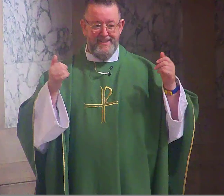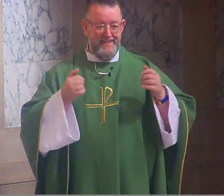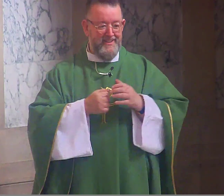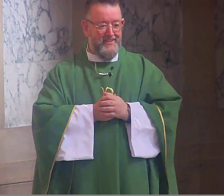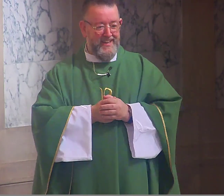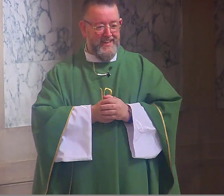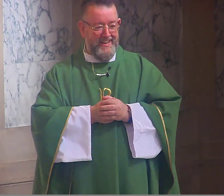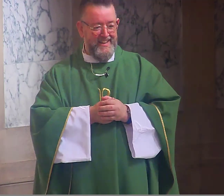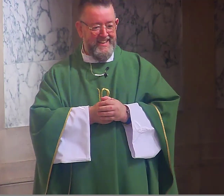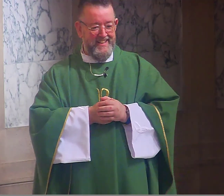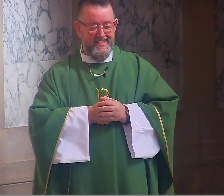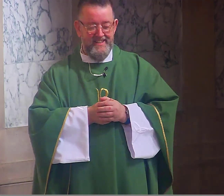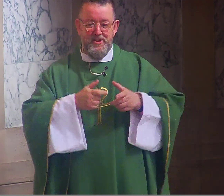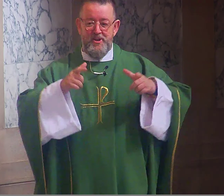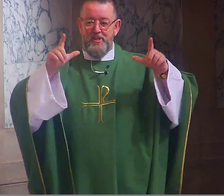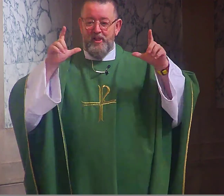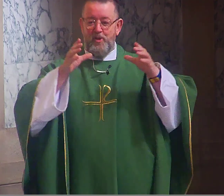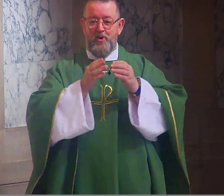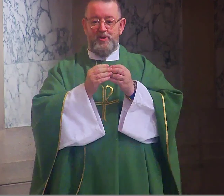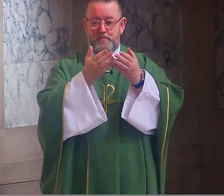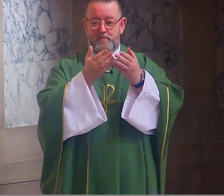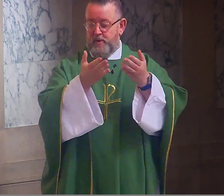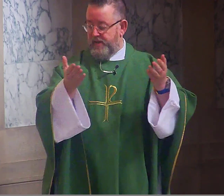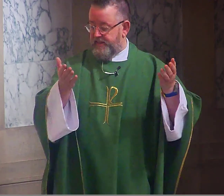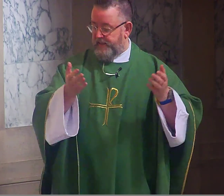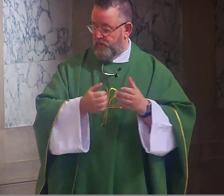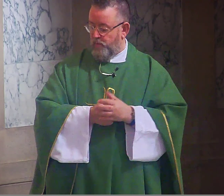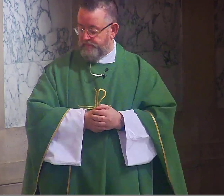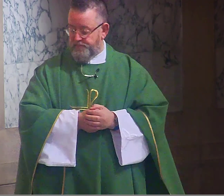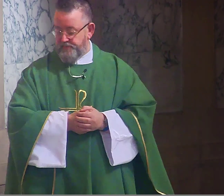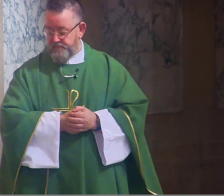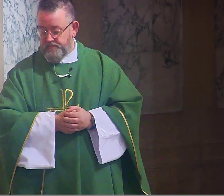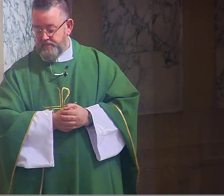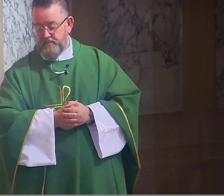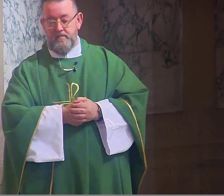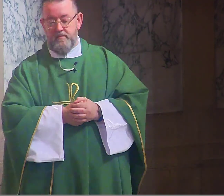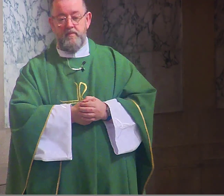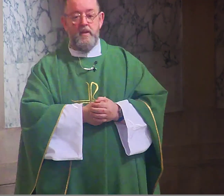like. Okay. The Lord be with you.